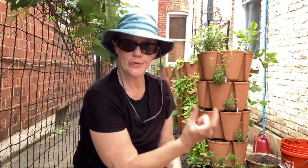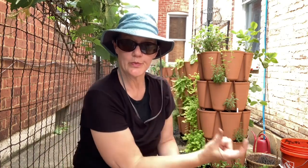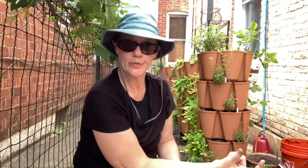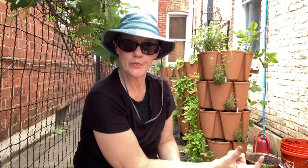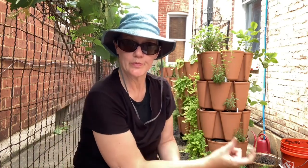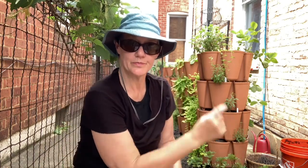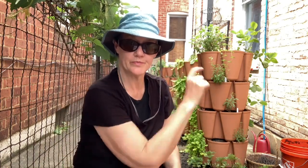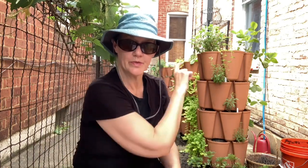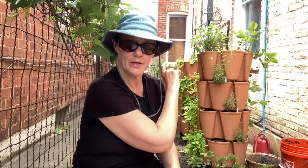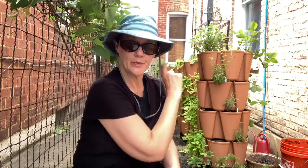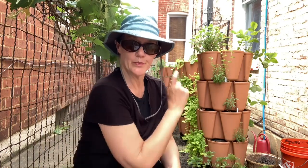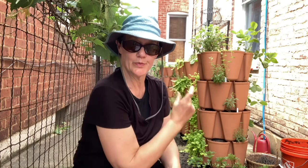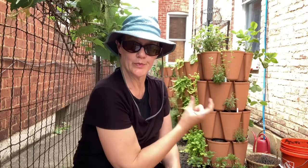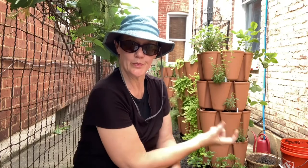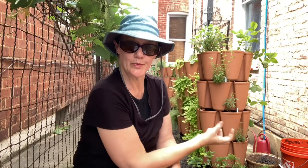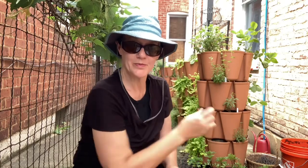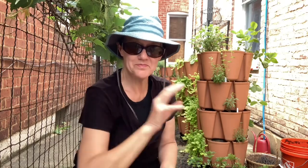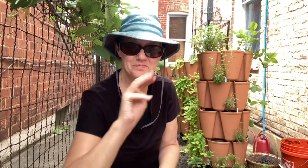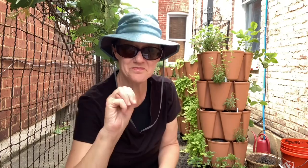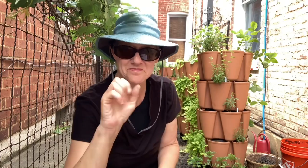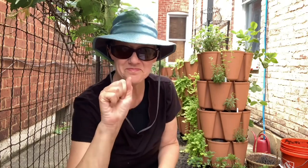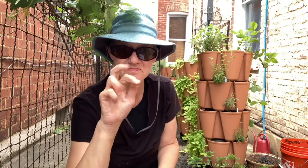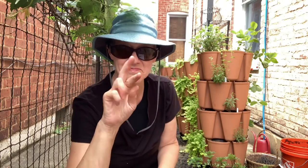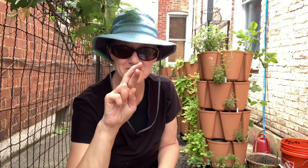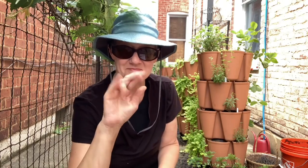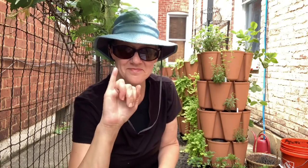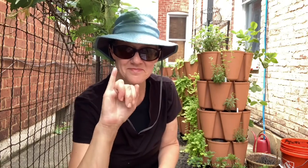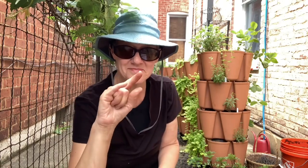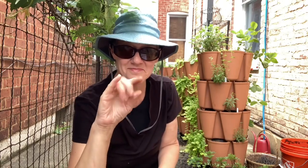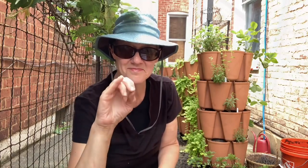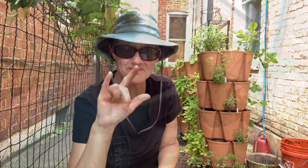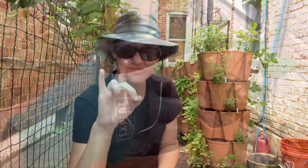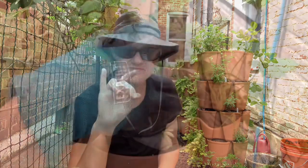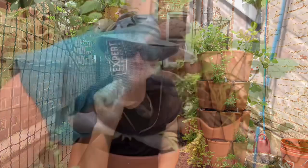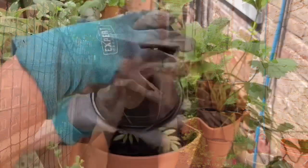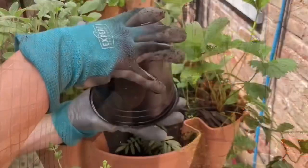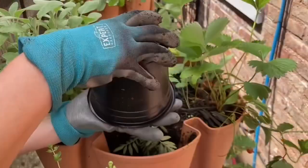be a diagonal of marigolds in each green stalk.